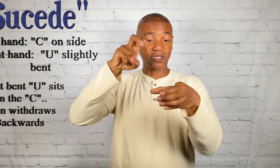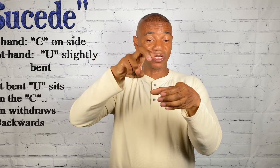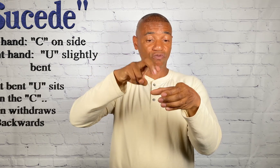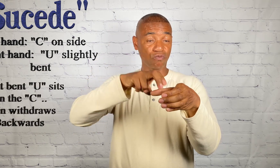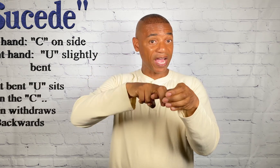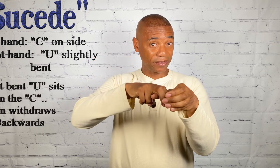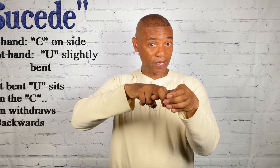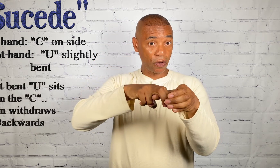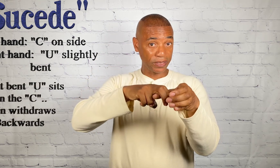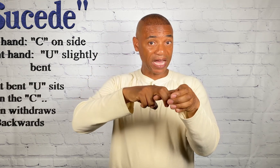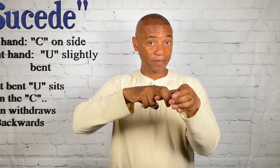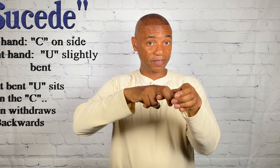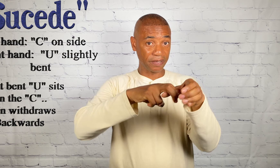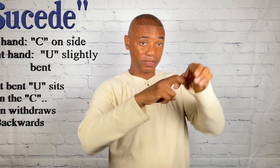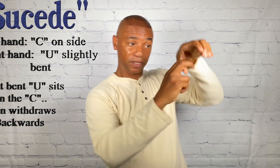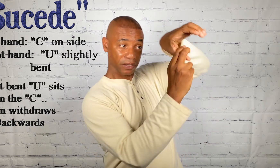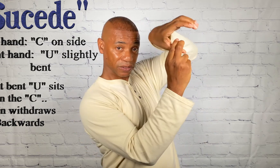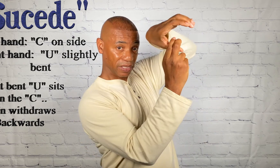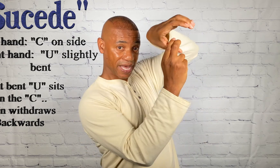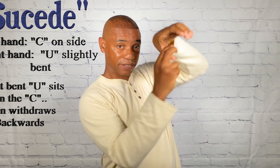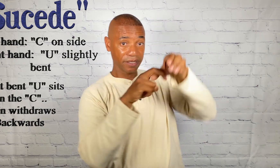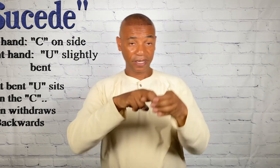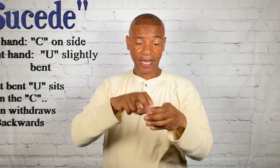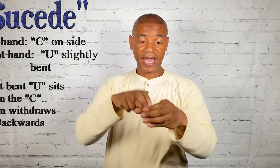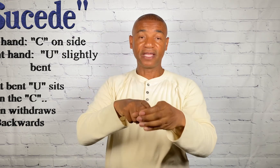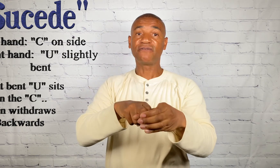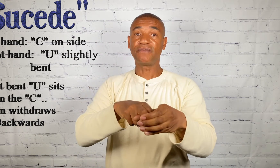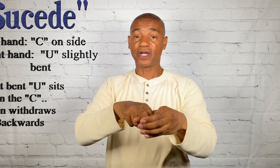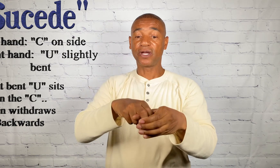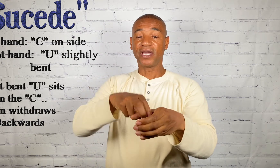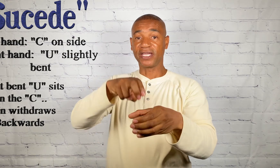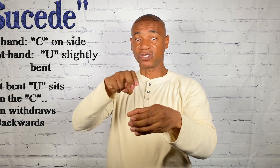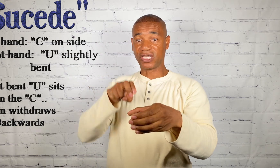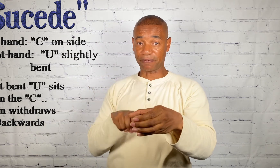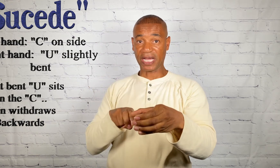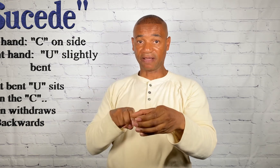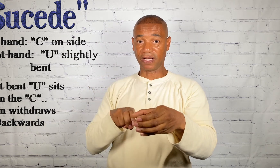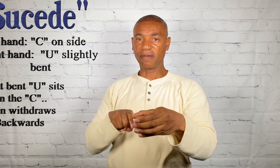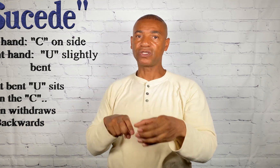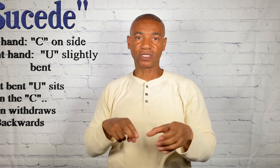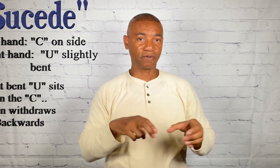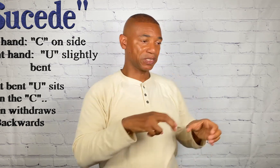sits right there on top of the thumbs. See that? And then from there, it steps out of it. Let me do this from the